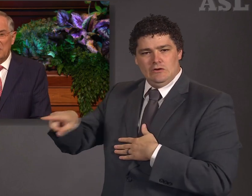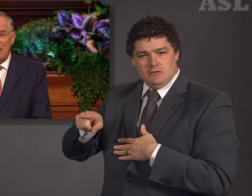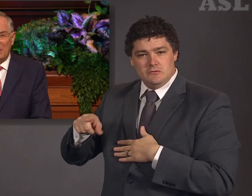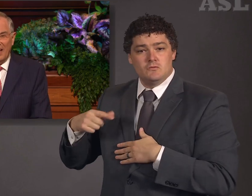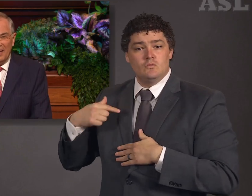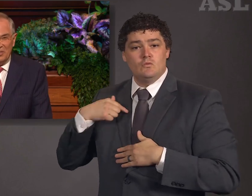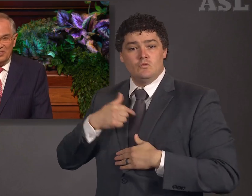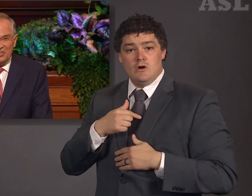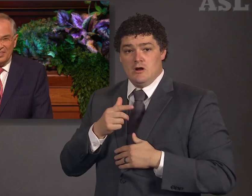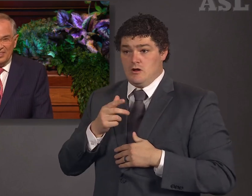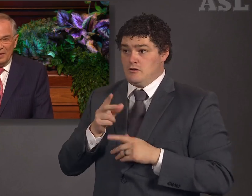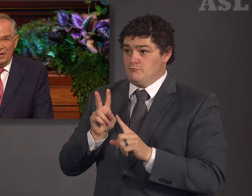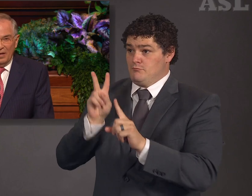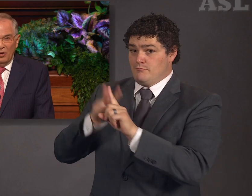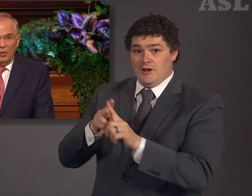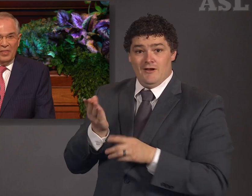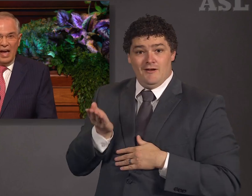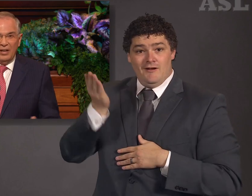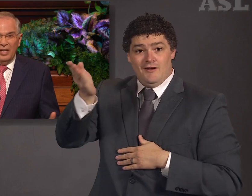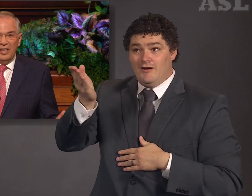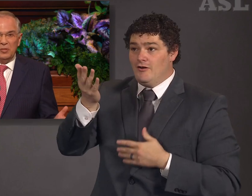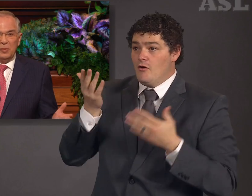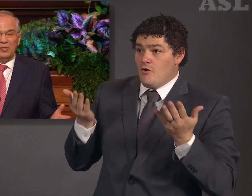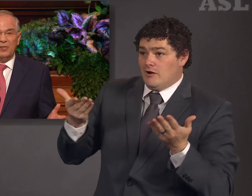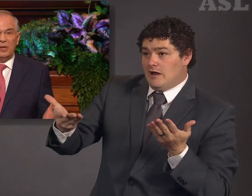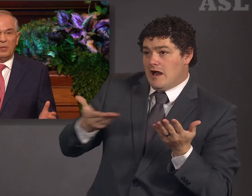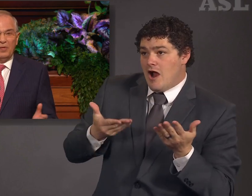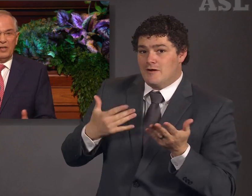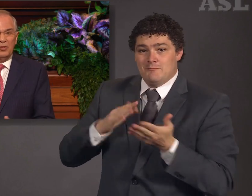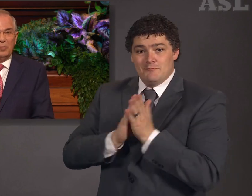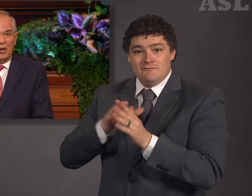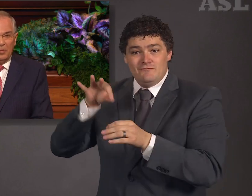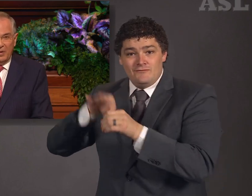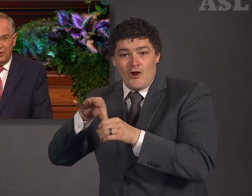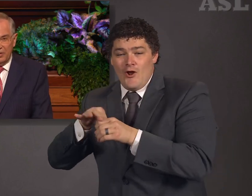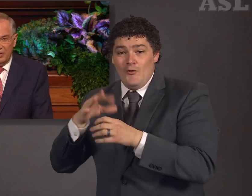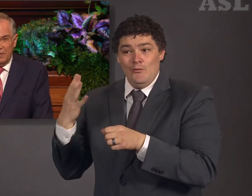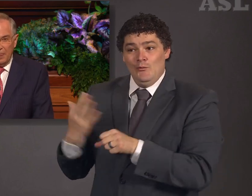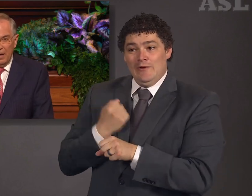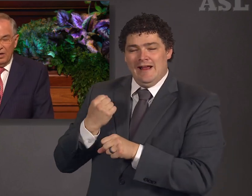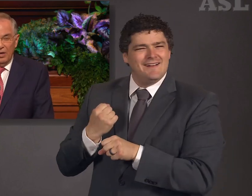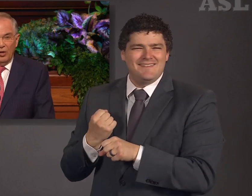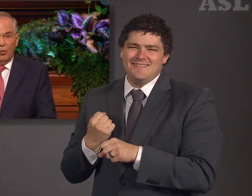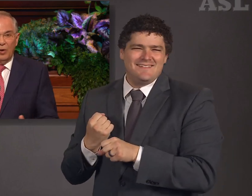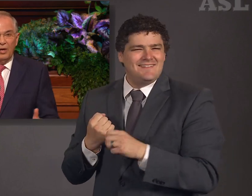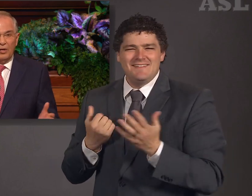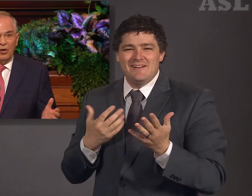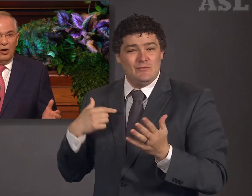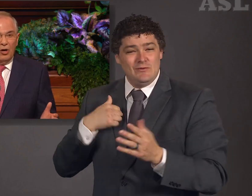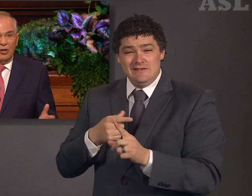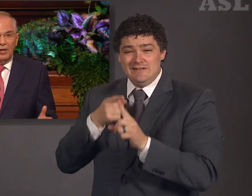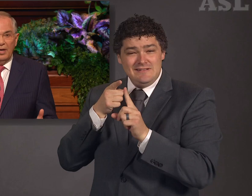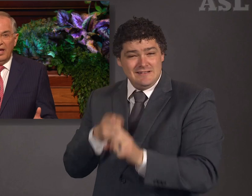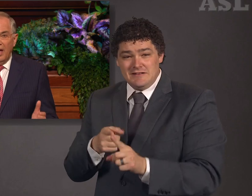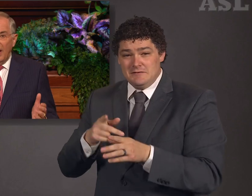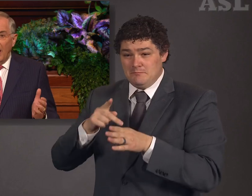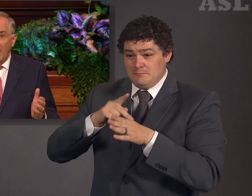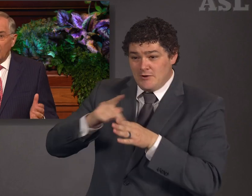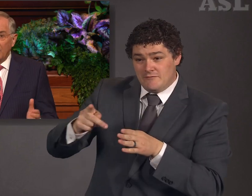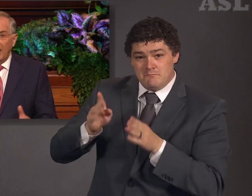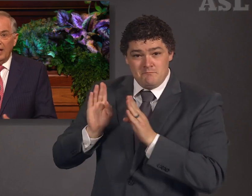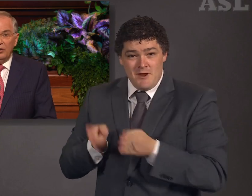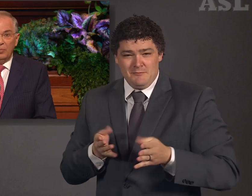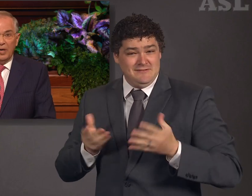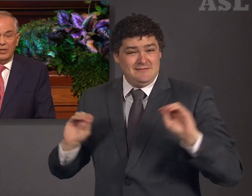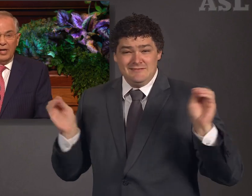selected from applications. Without any specific professional preparation, we are called